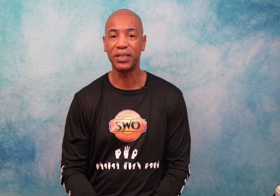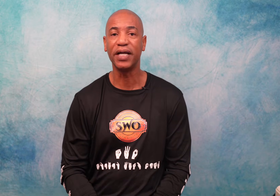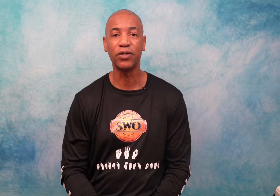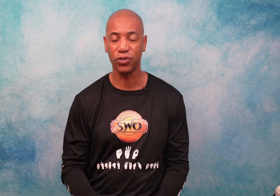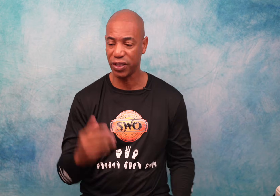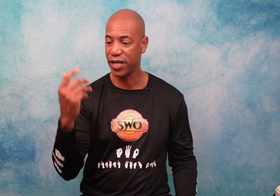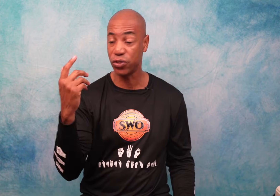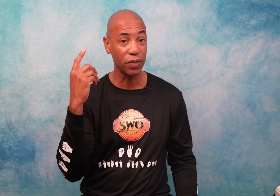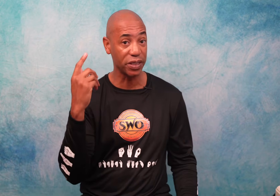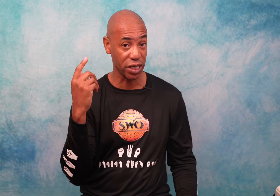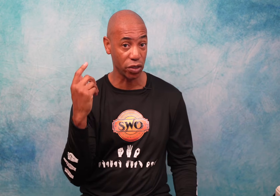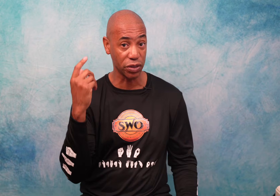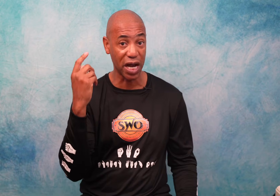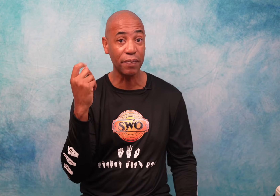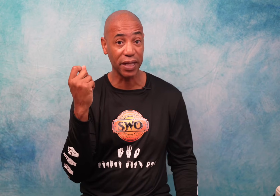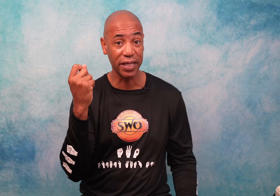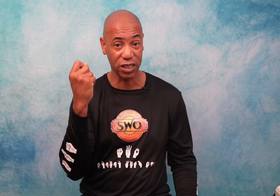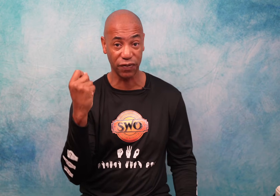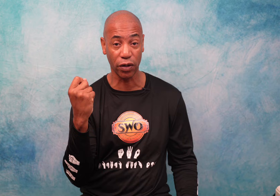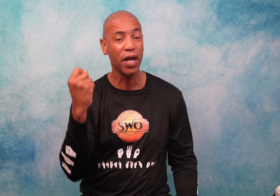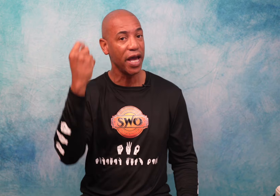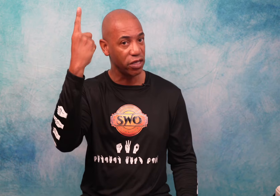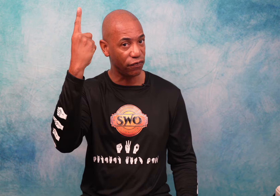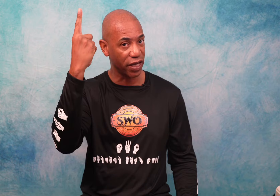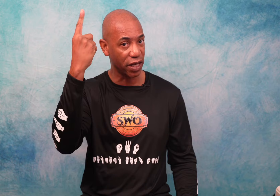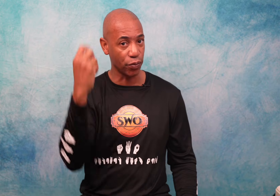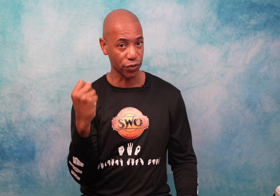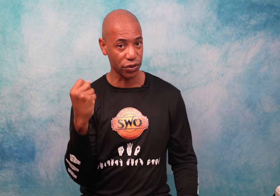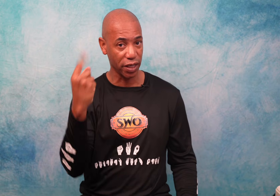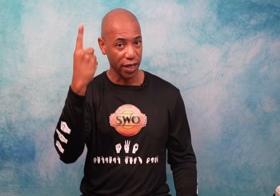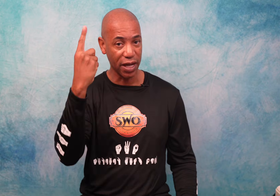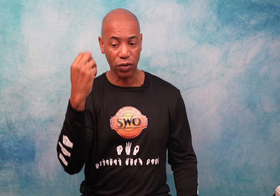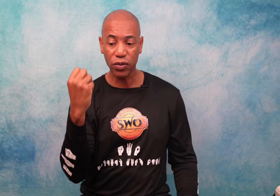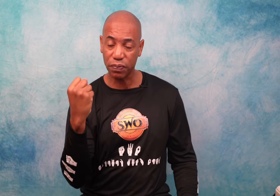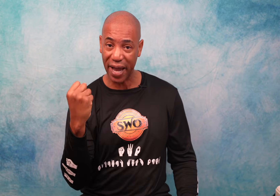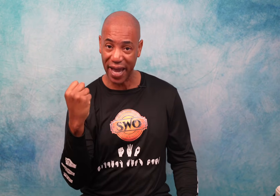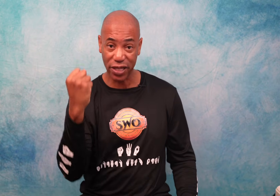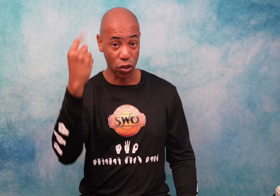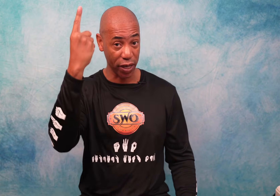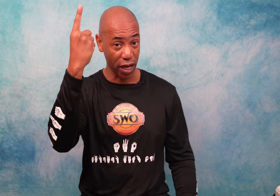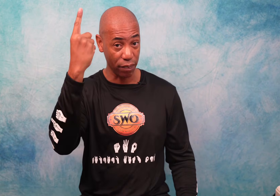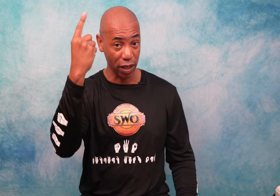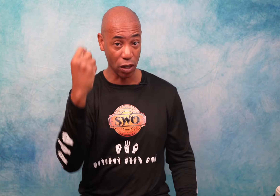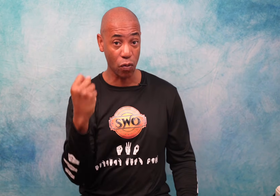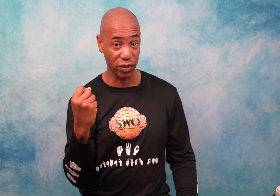to sign understand, you simply take your dominant index finger and you flick it upwards. Now notice my hand is going up along with the